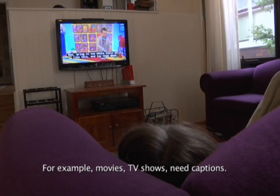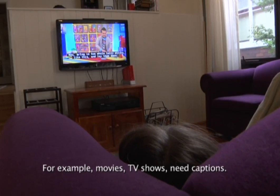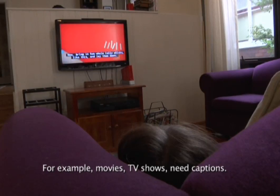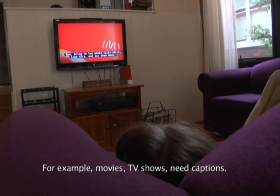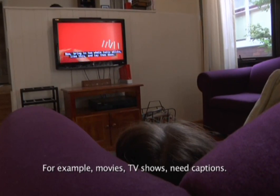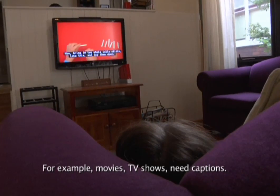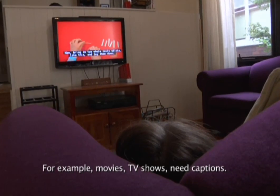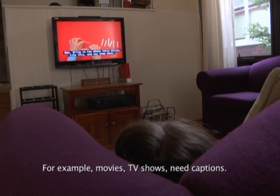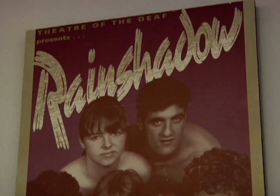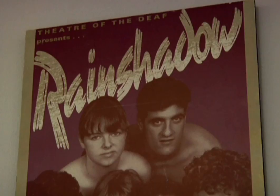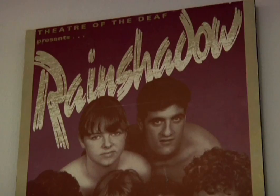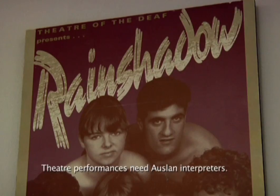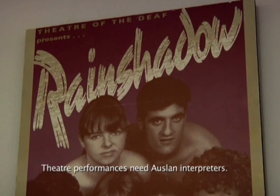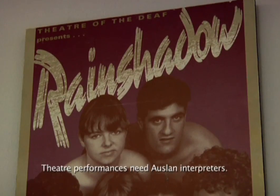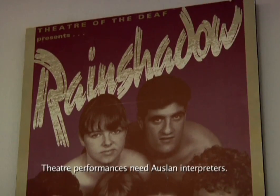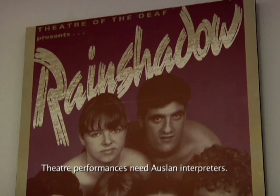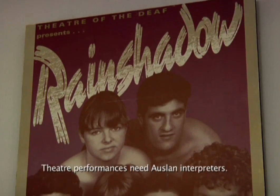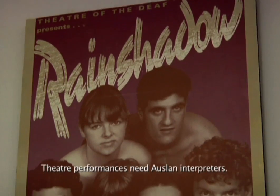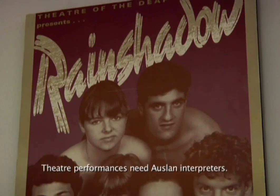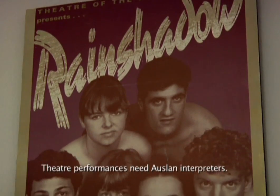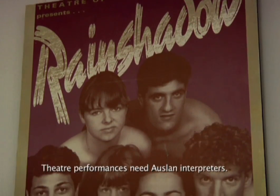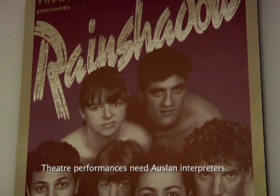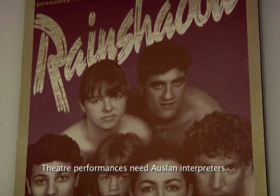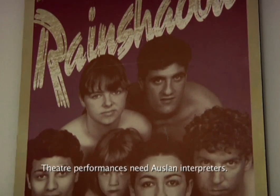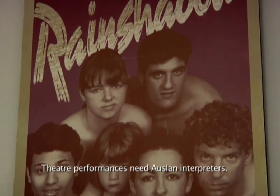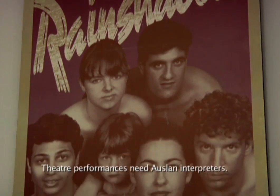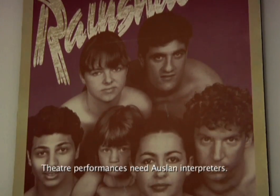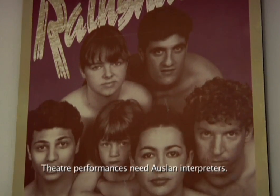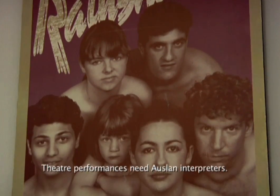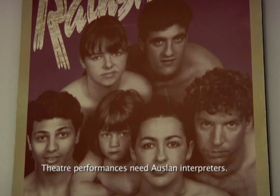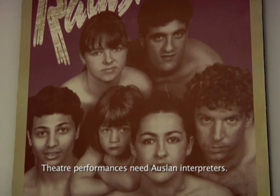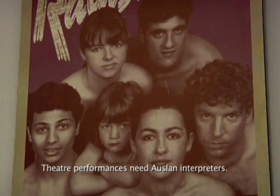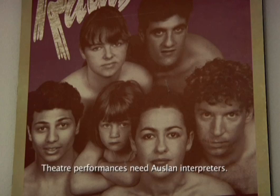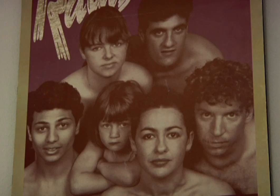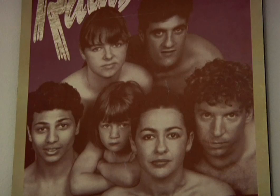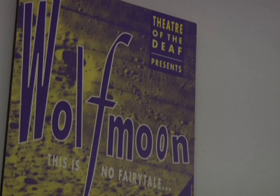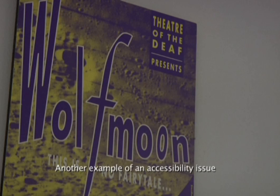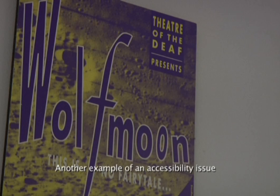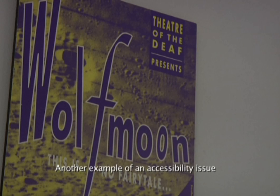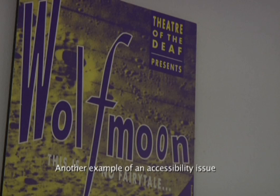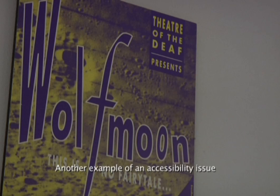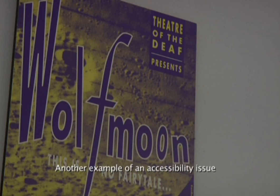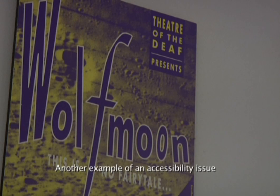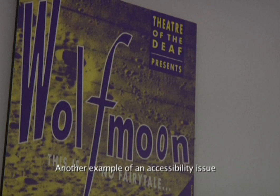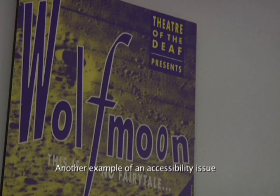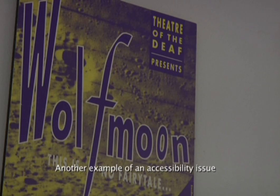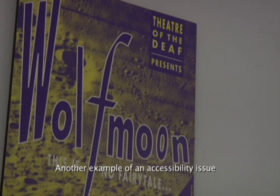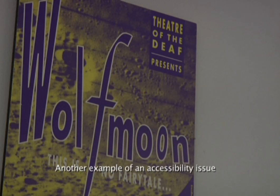need captions. Theatre performances need Auslan interpreters. Another example of an accessibility